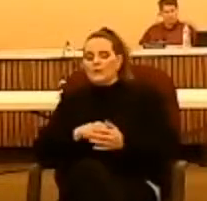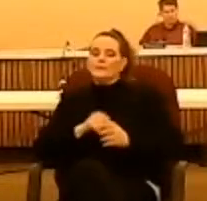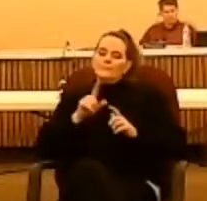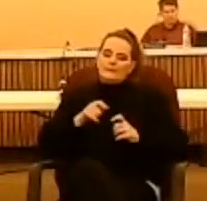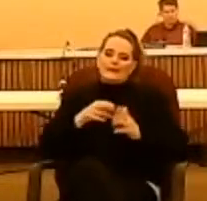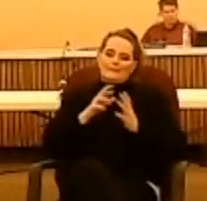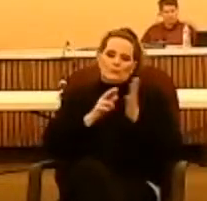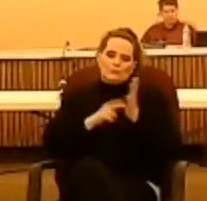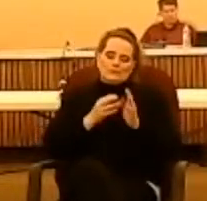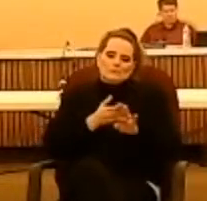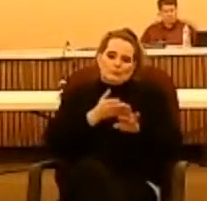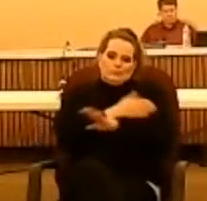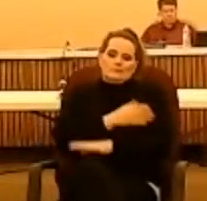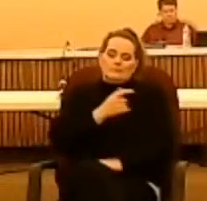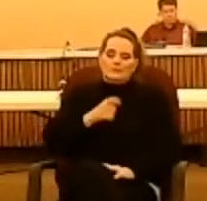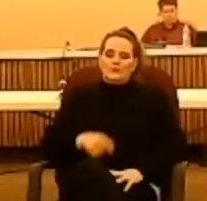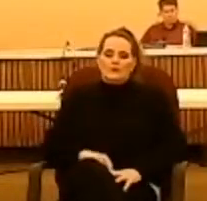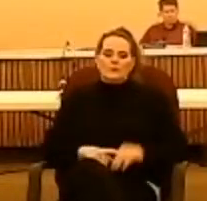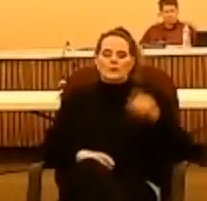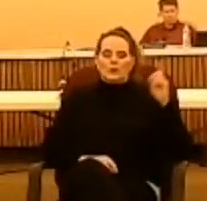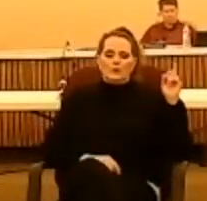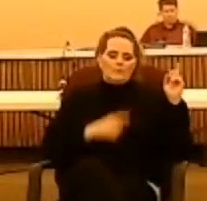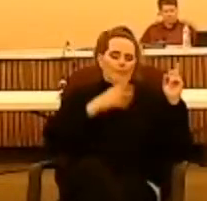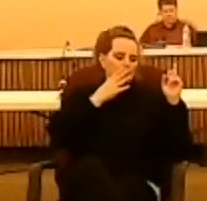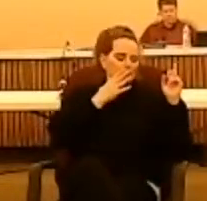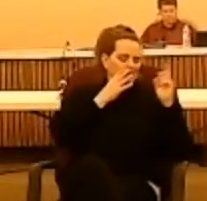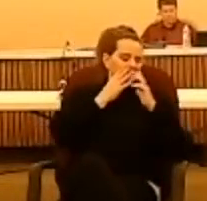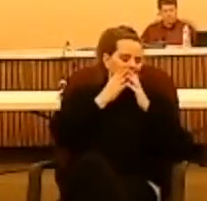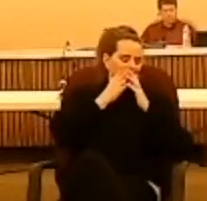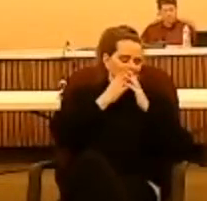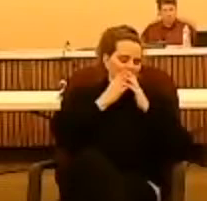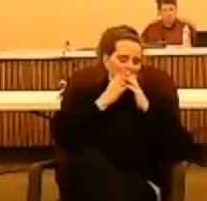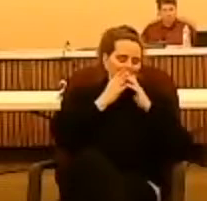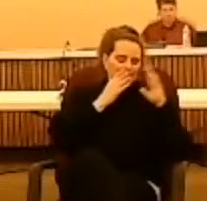call 334-4030 for sign up.